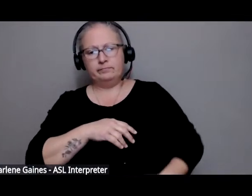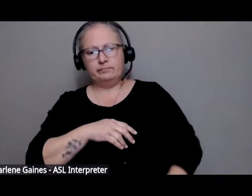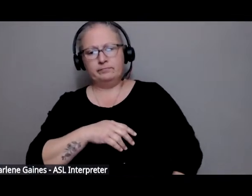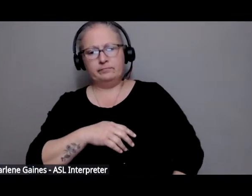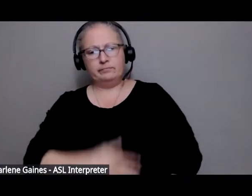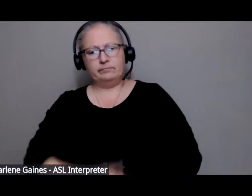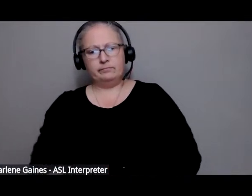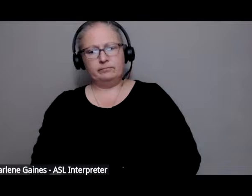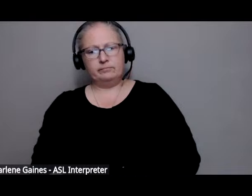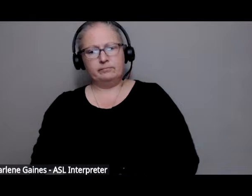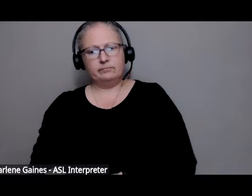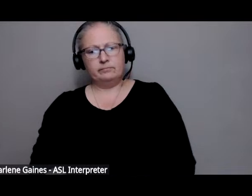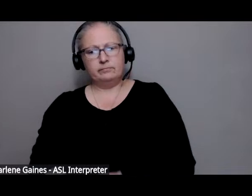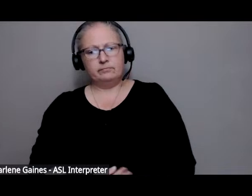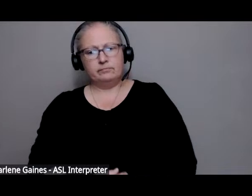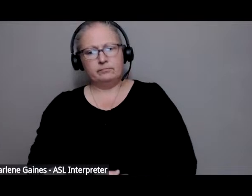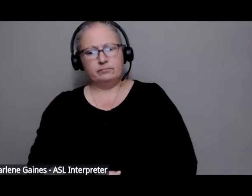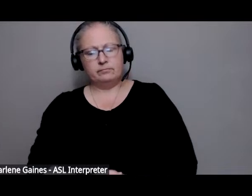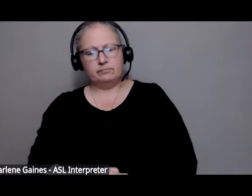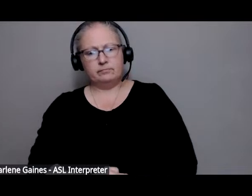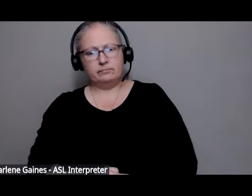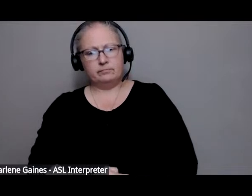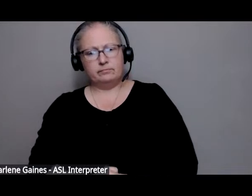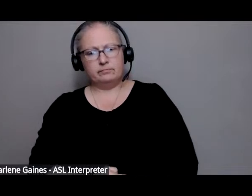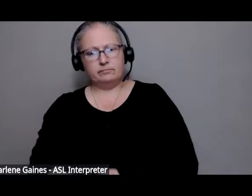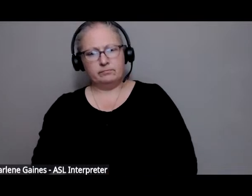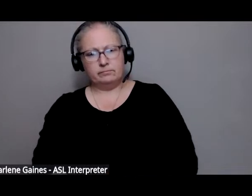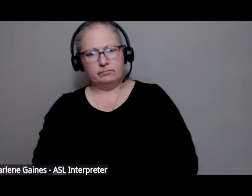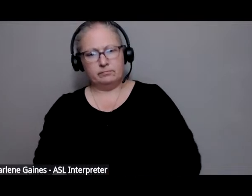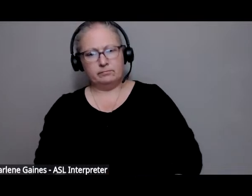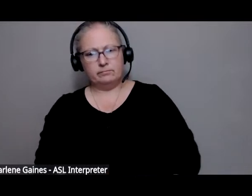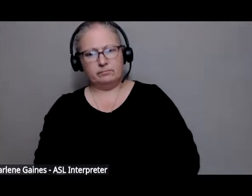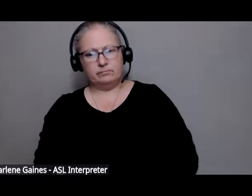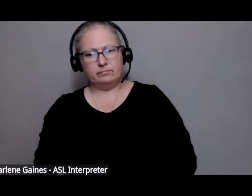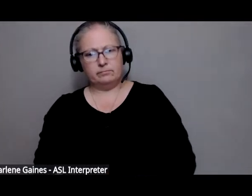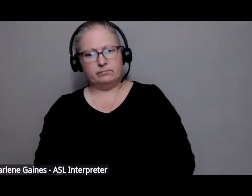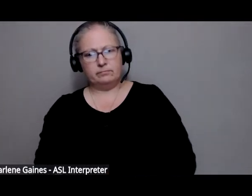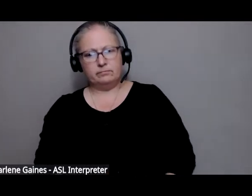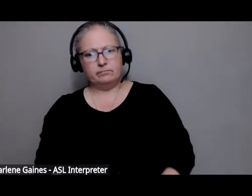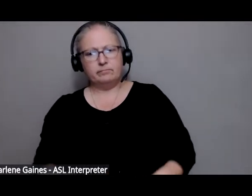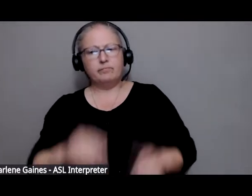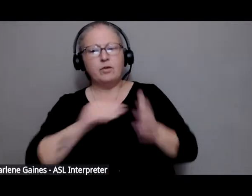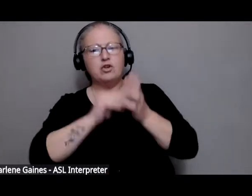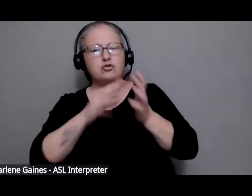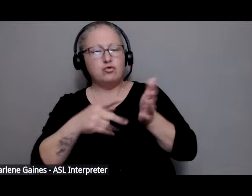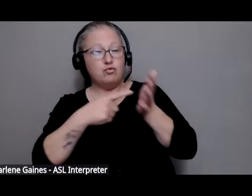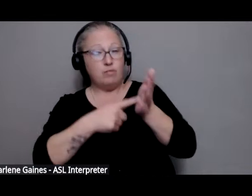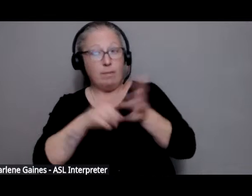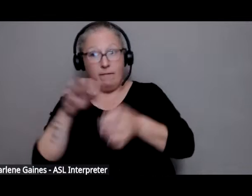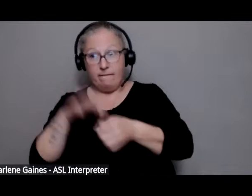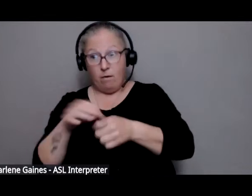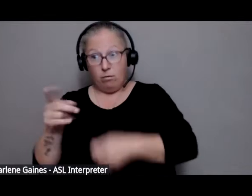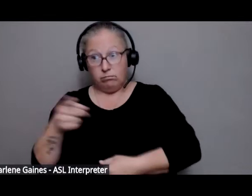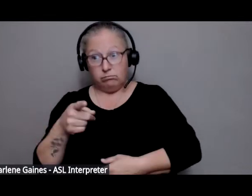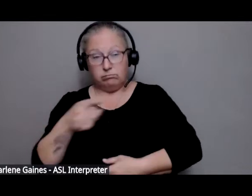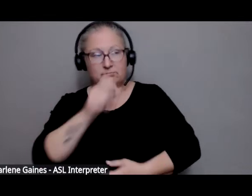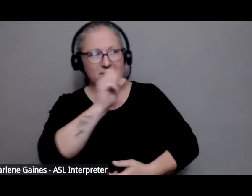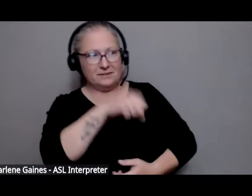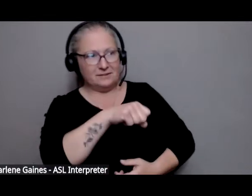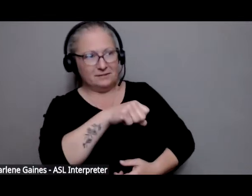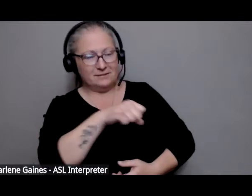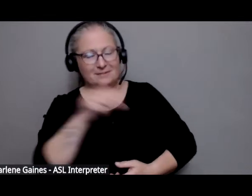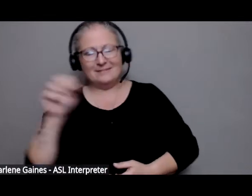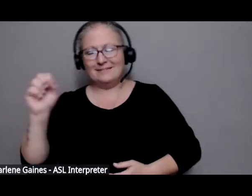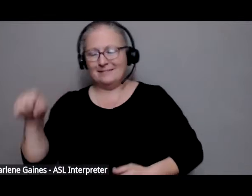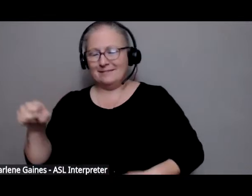Student, yeah, I gotta read to get to this is the student reps. How do you vote? Aye.